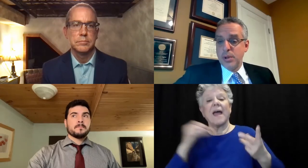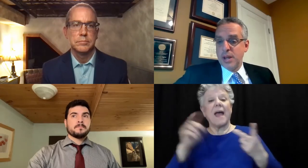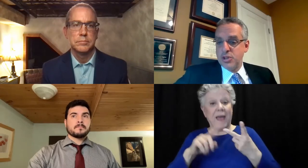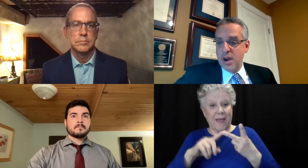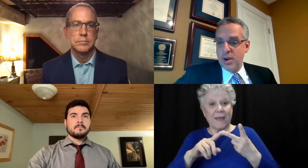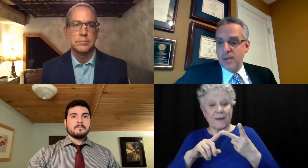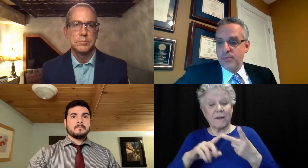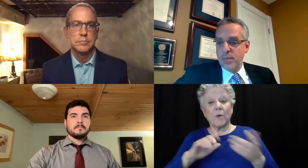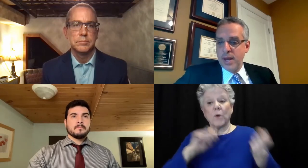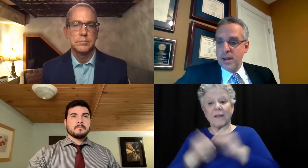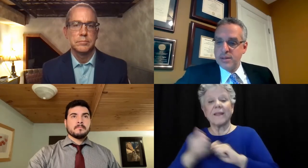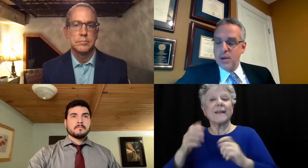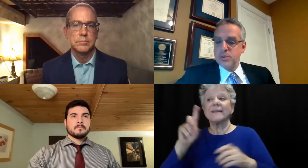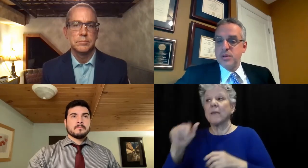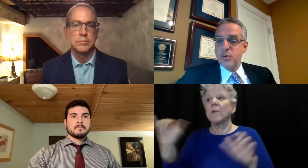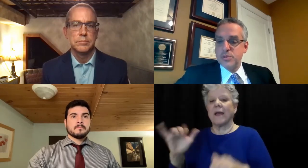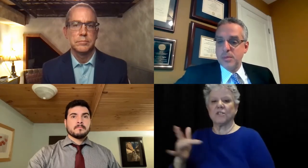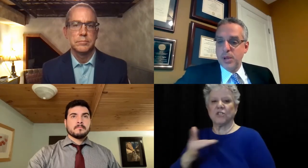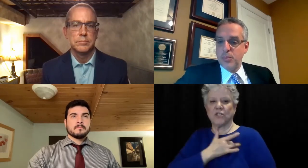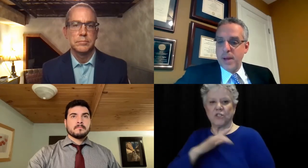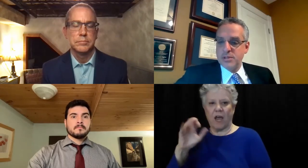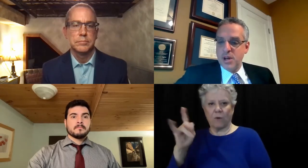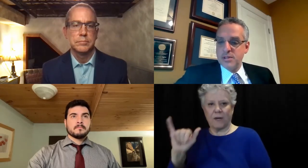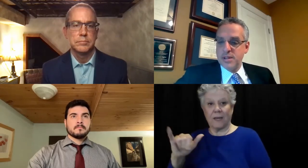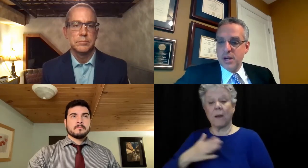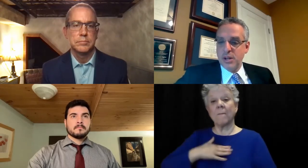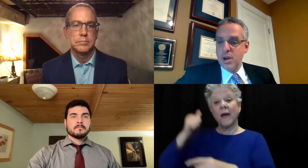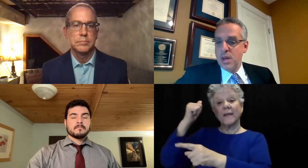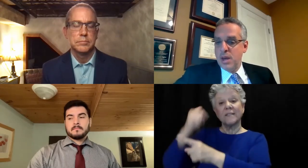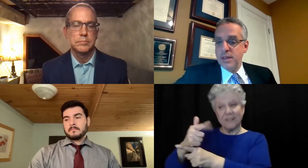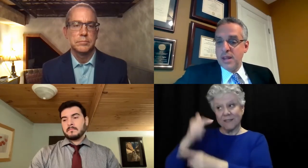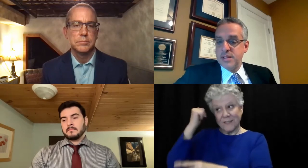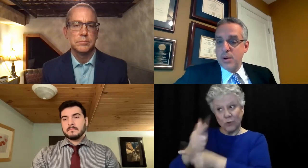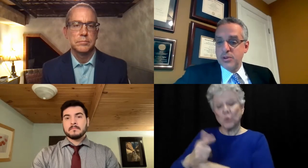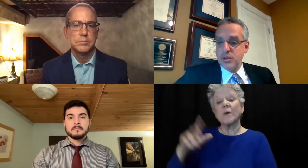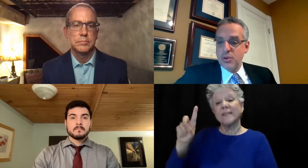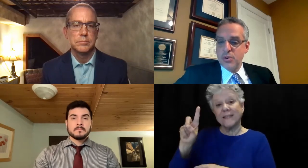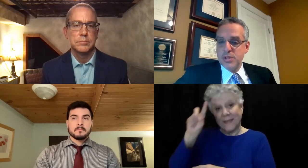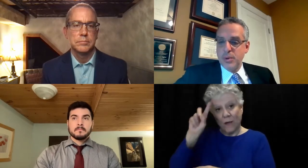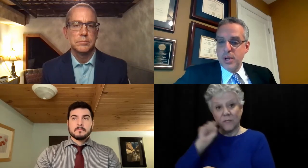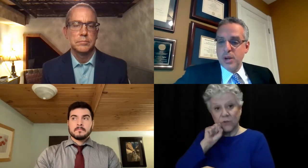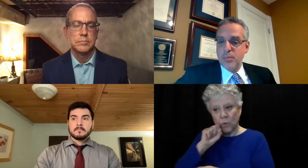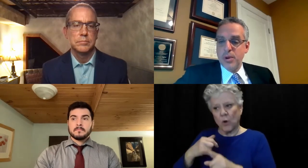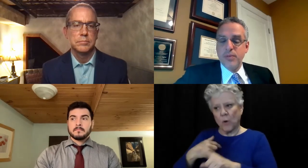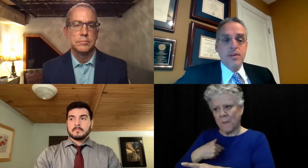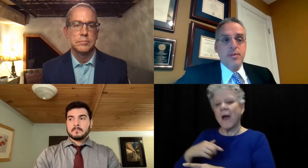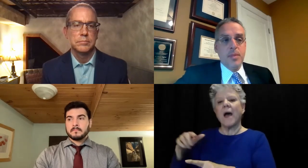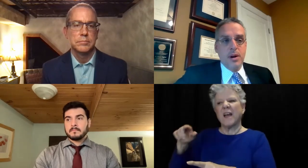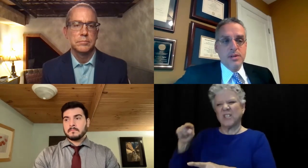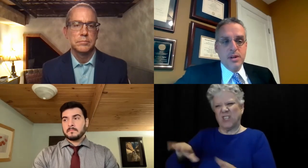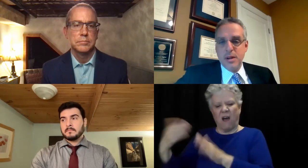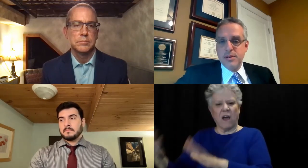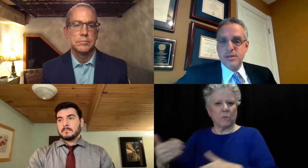the disabled, like charity? I had a Down syndrome sibling who passed on as a toddler, and that is how I discerned her disability and her brief